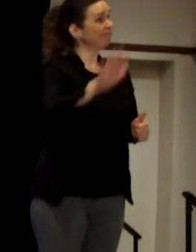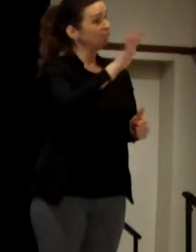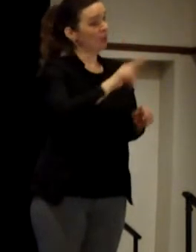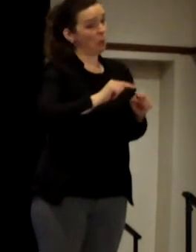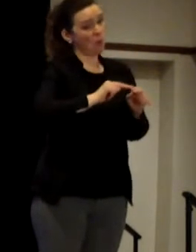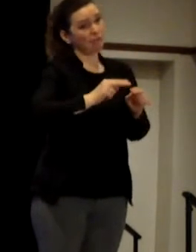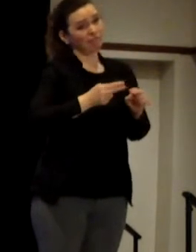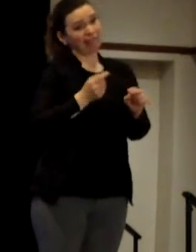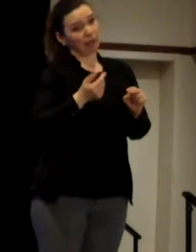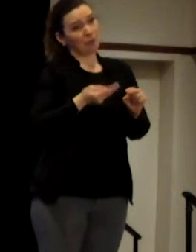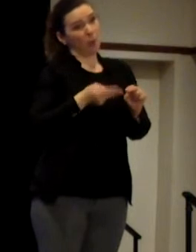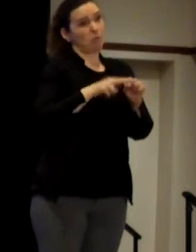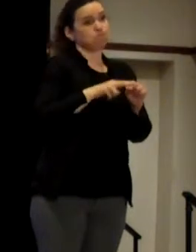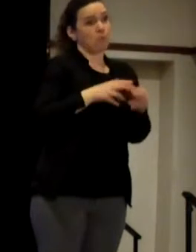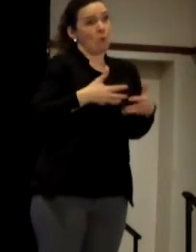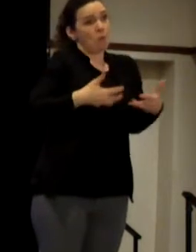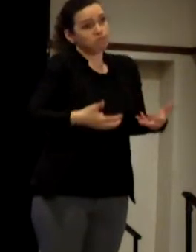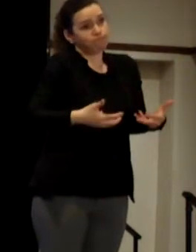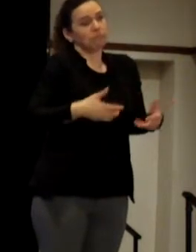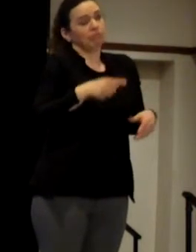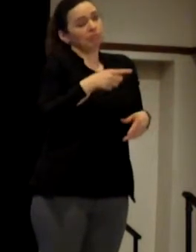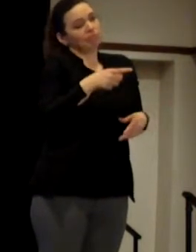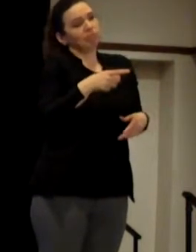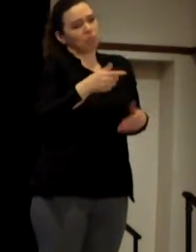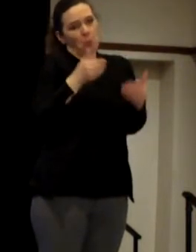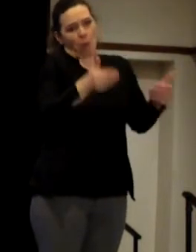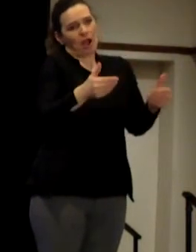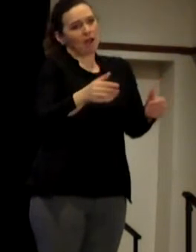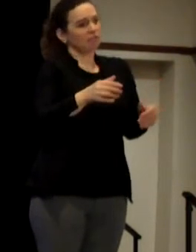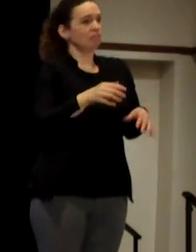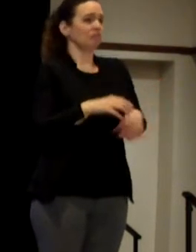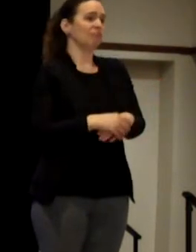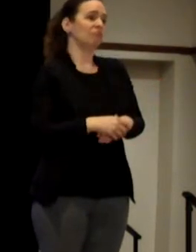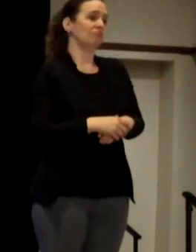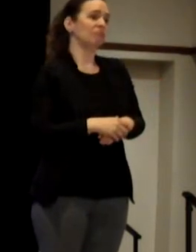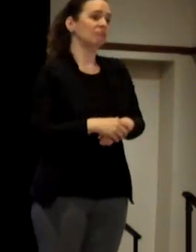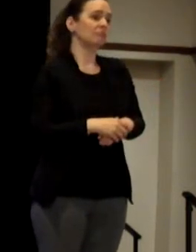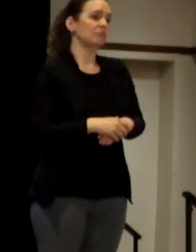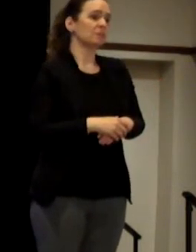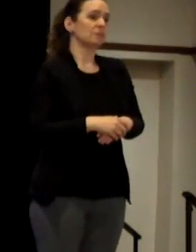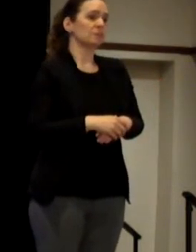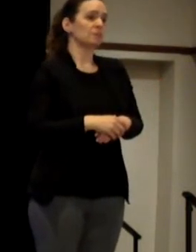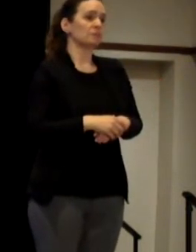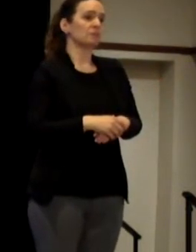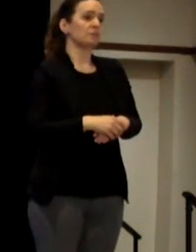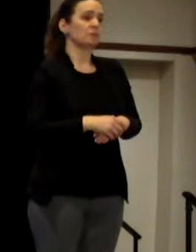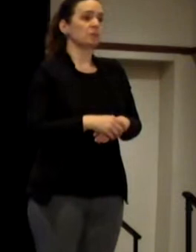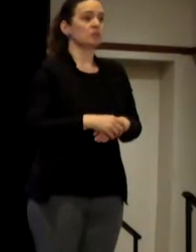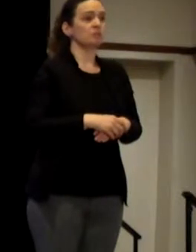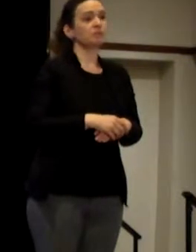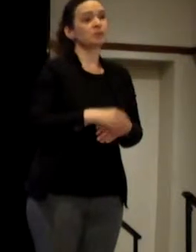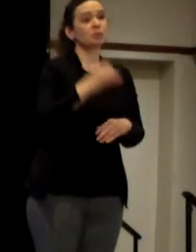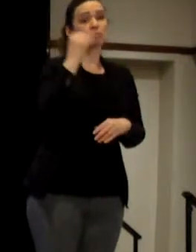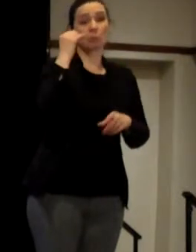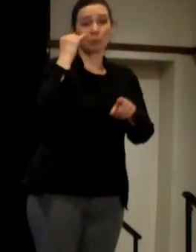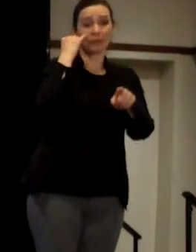you're 16 and above for the Pfizer, please look into that. And if you think you qualify, please come get your shot.